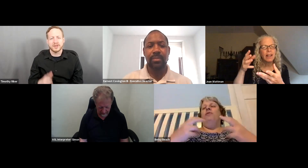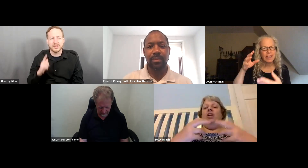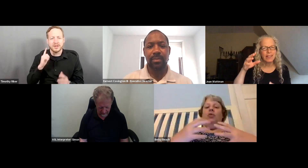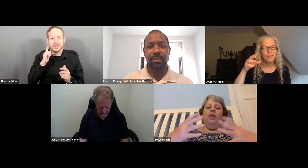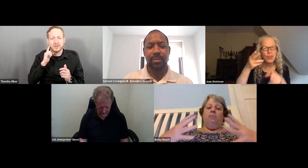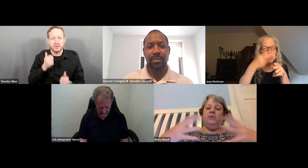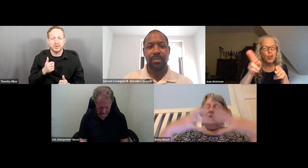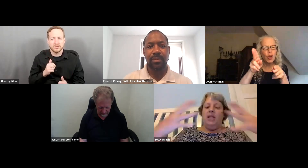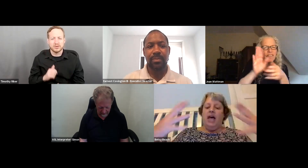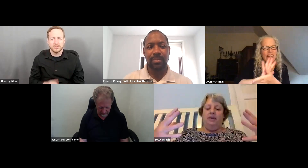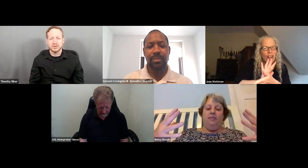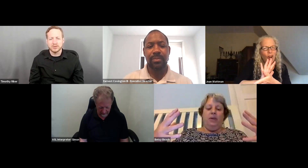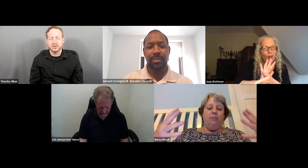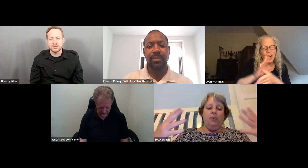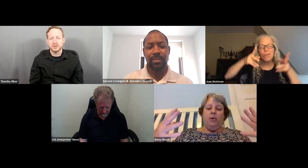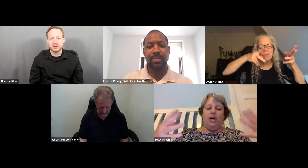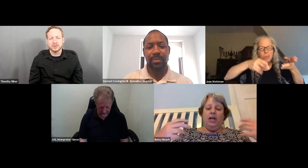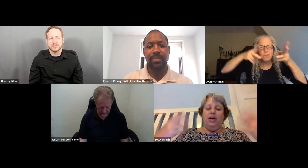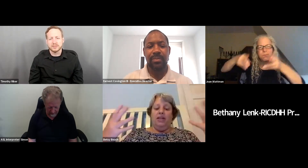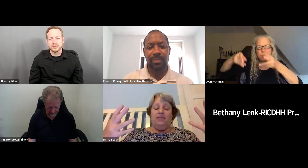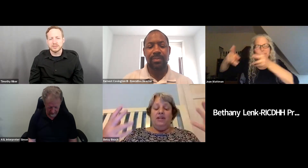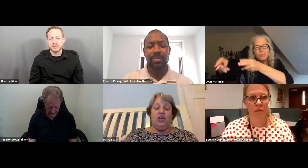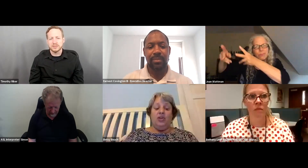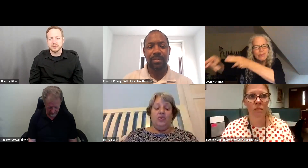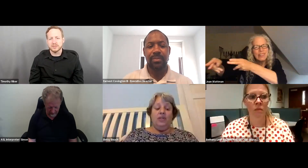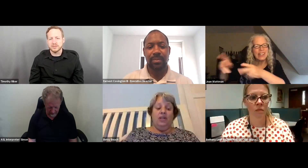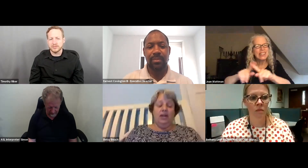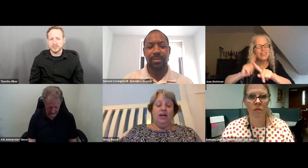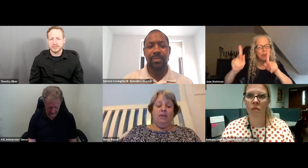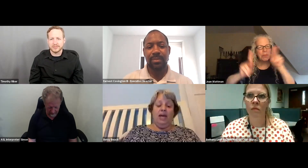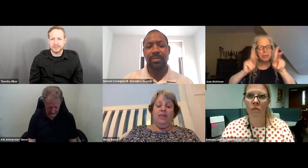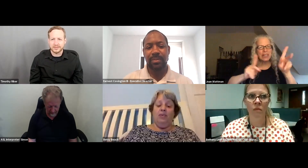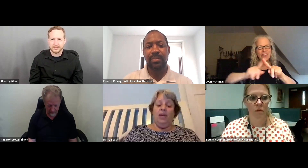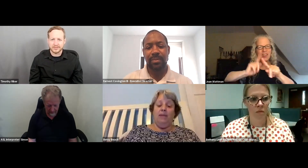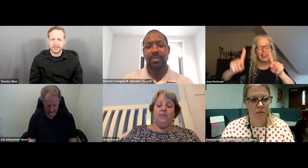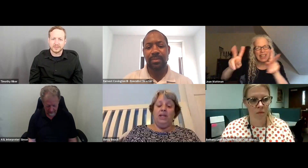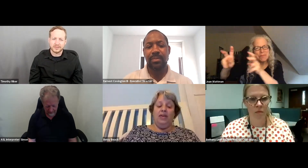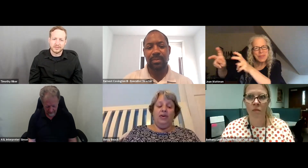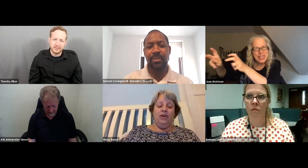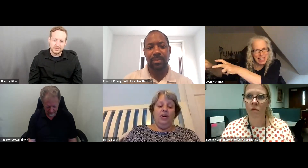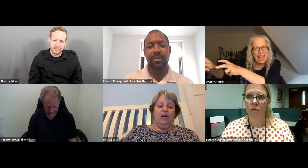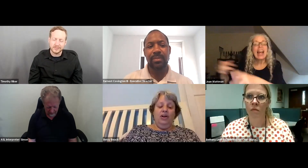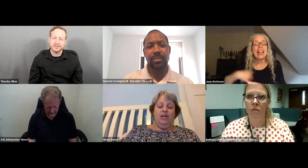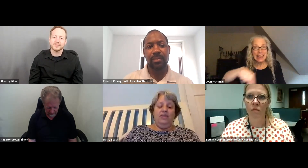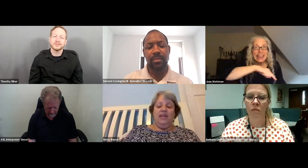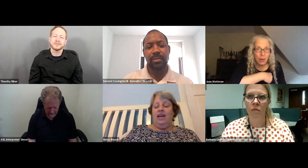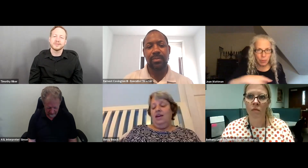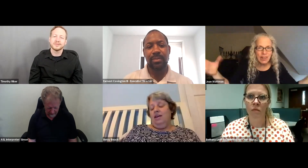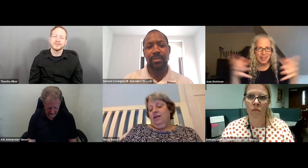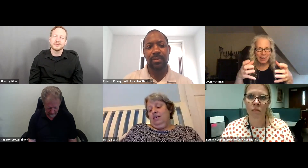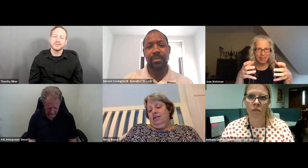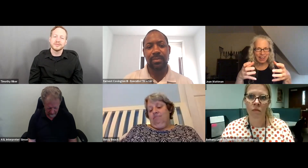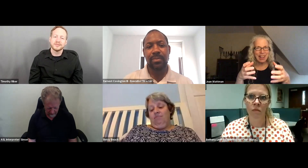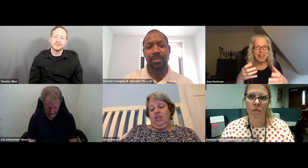short video clips from a lot of people working on these issues. And then we came together to